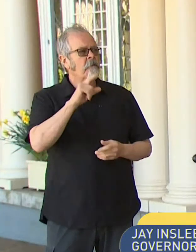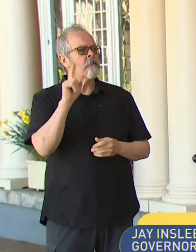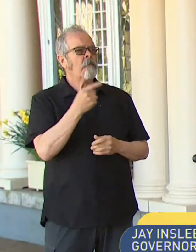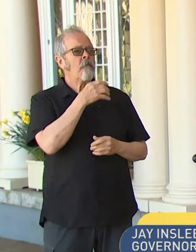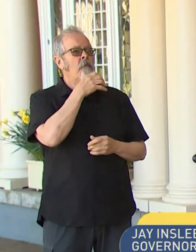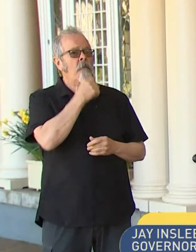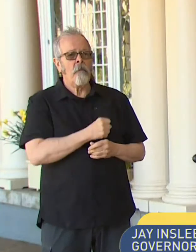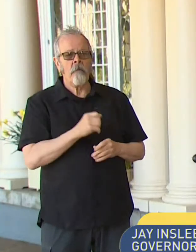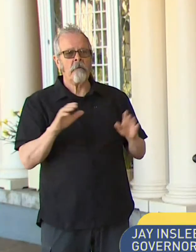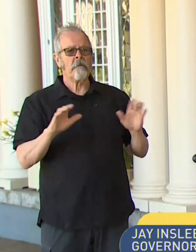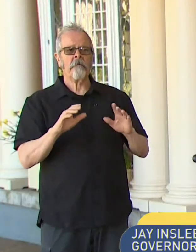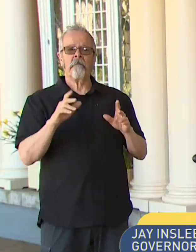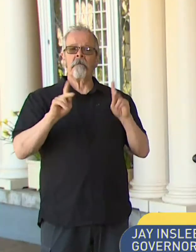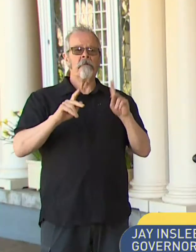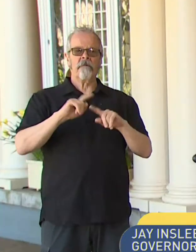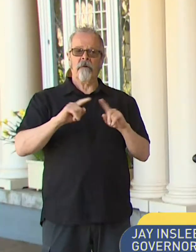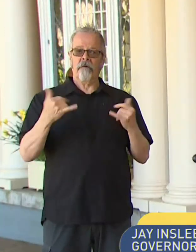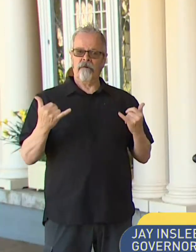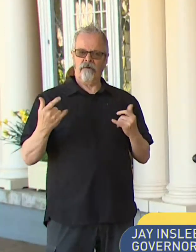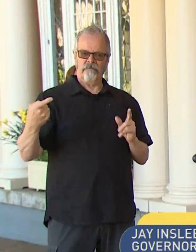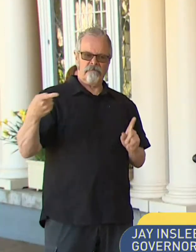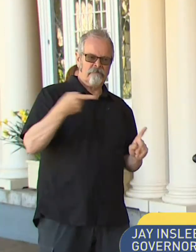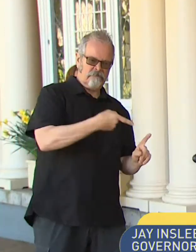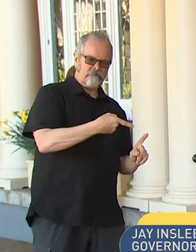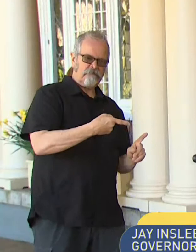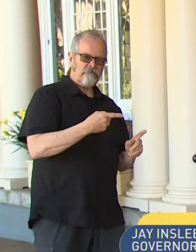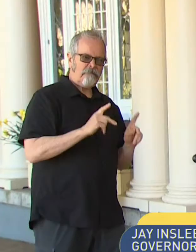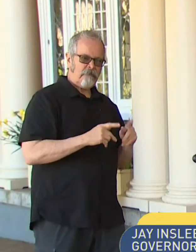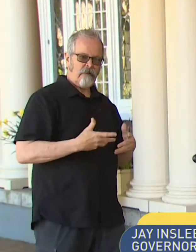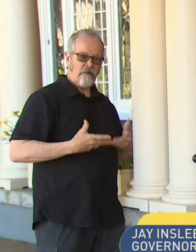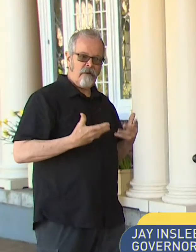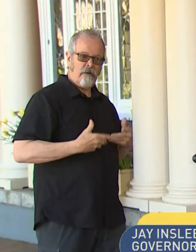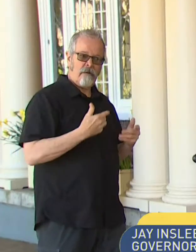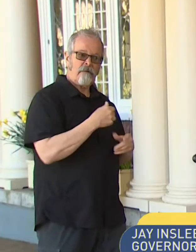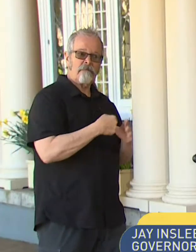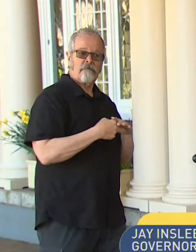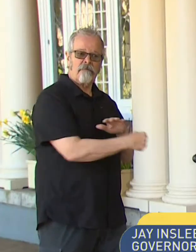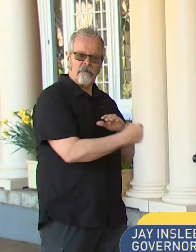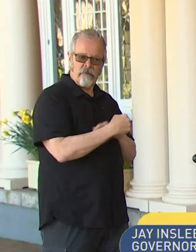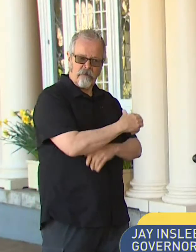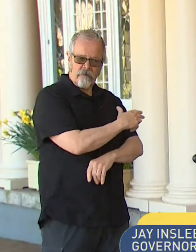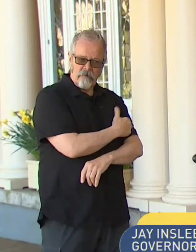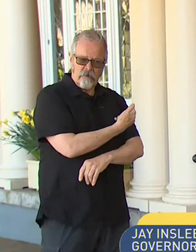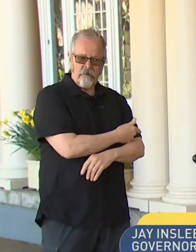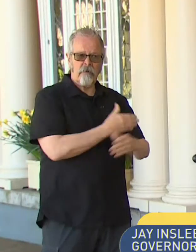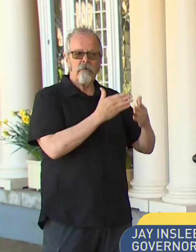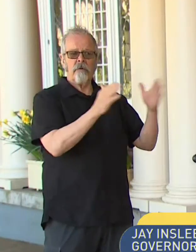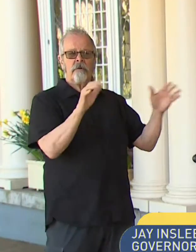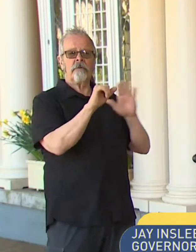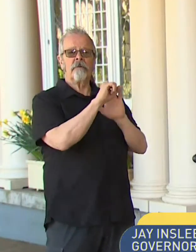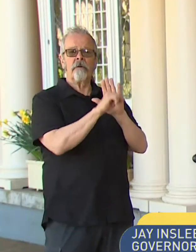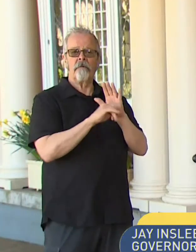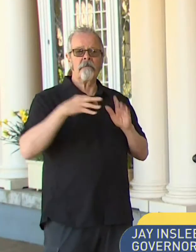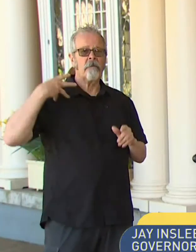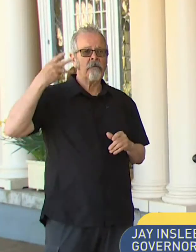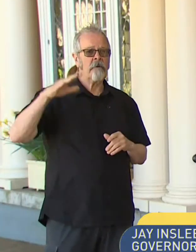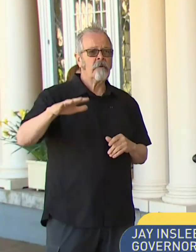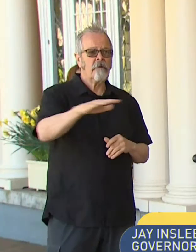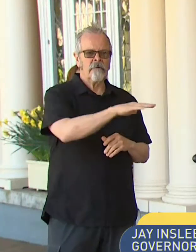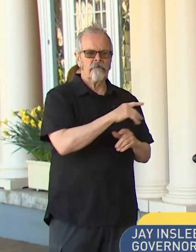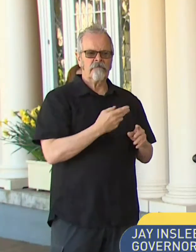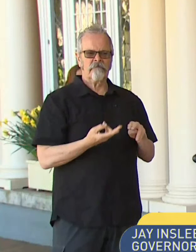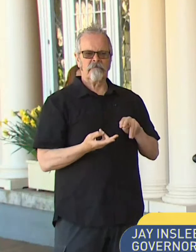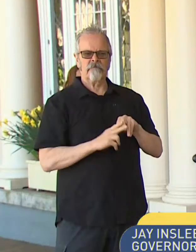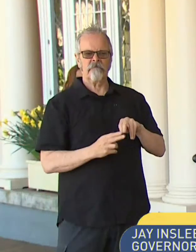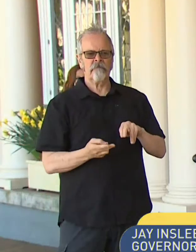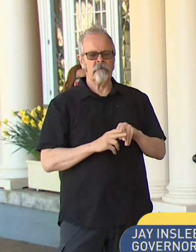folks are now becoming people who are now ending up in our hospitals across the state of Washington. So unfortunately, there